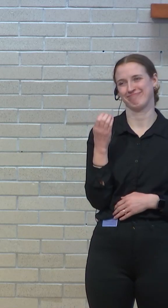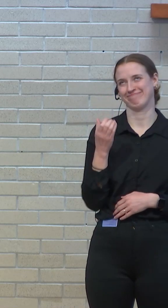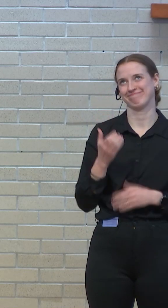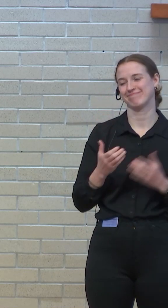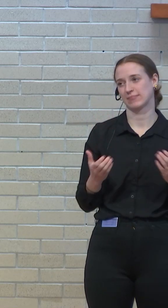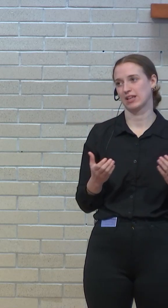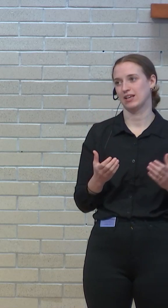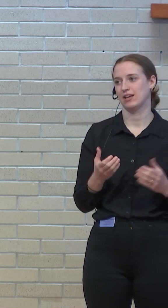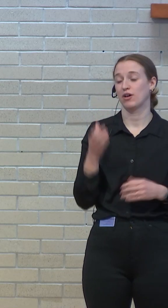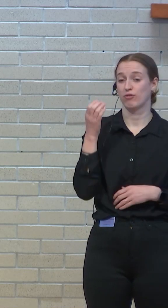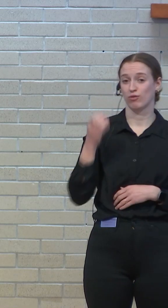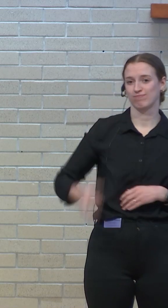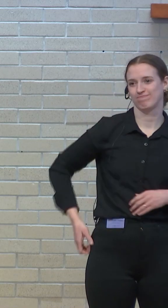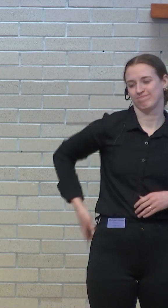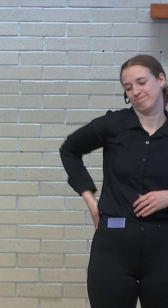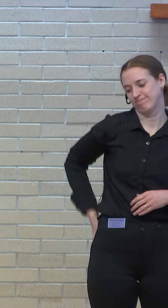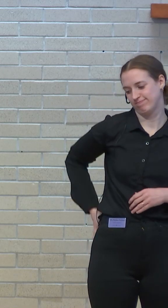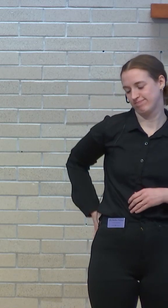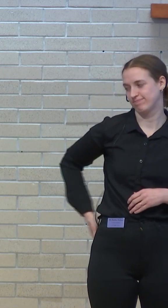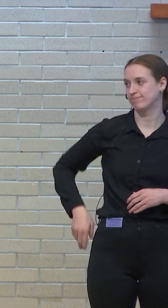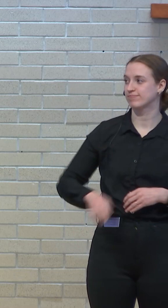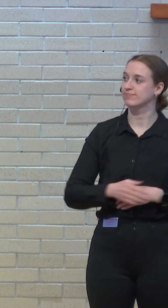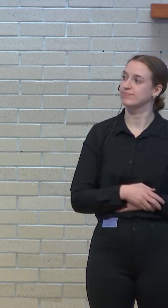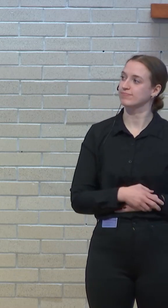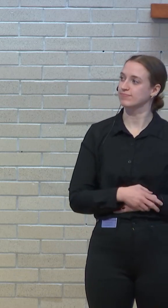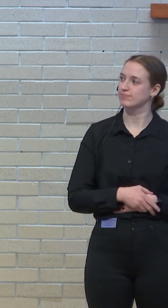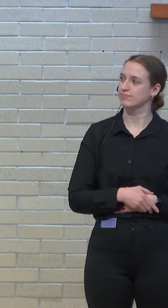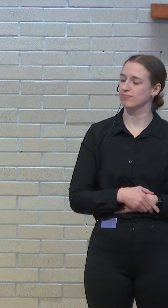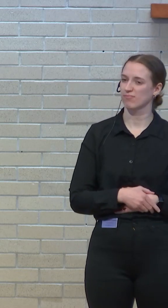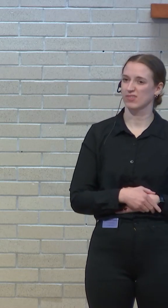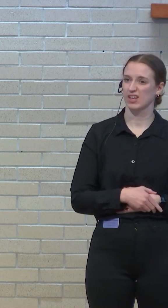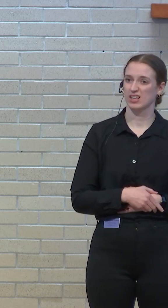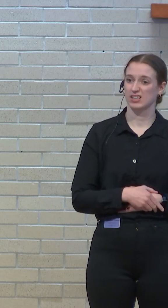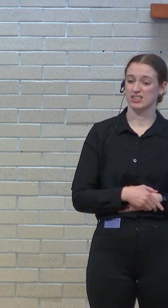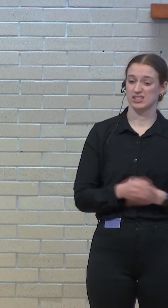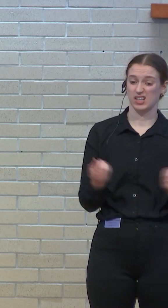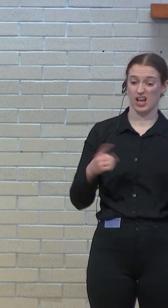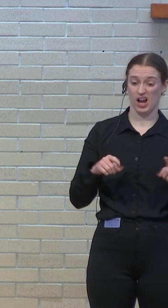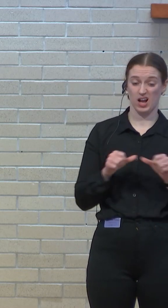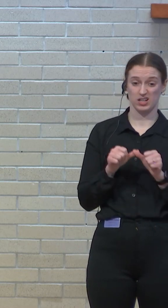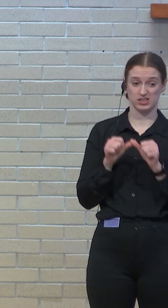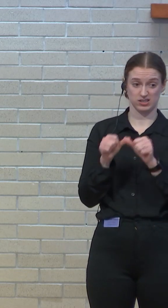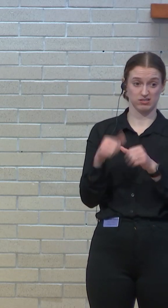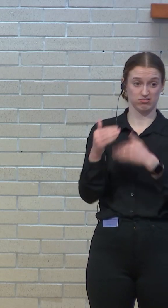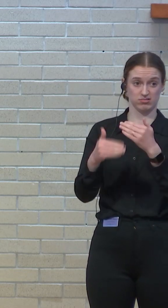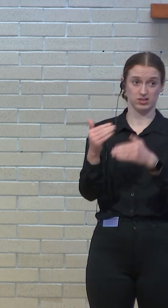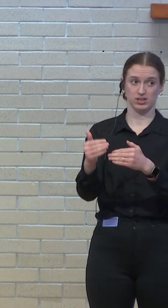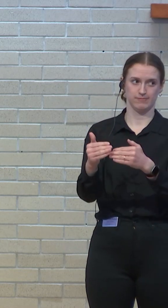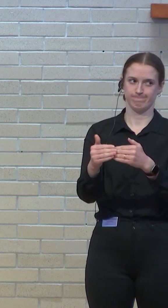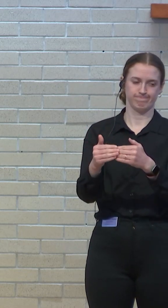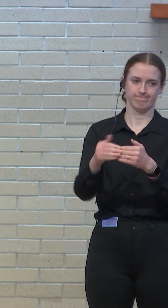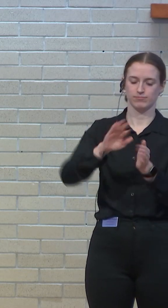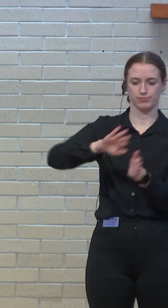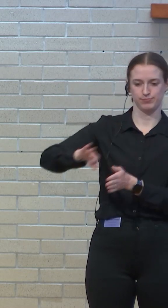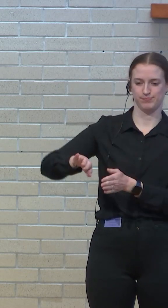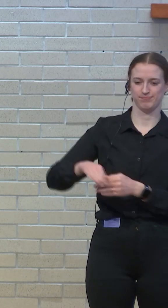put your phone away. Try not to think about what's next and just be in this moment,